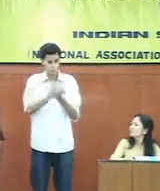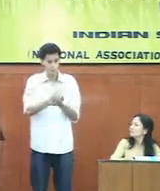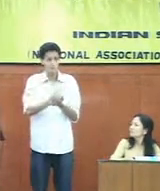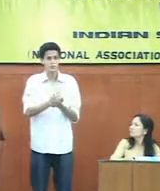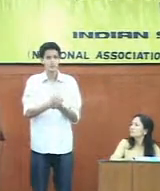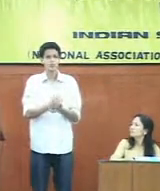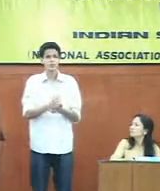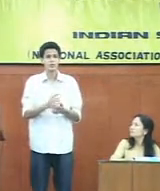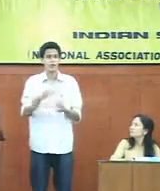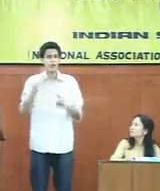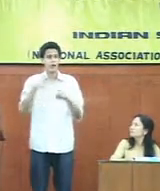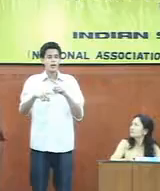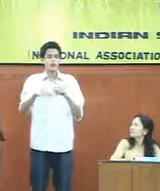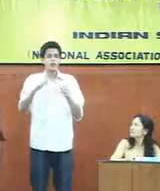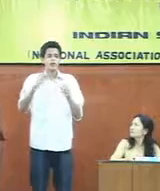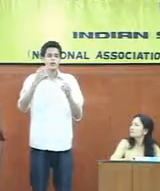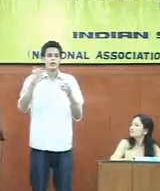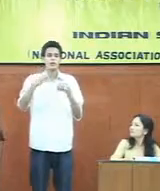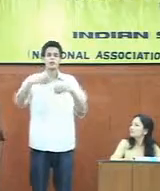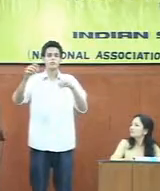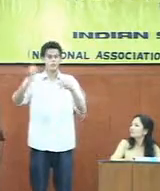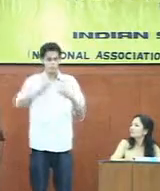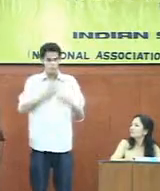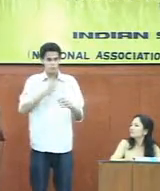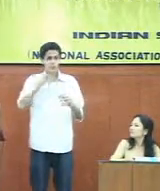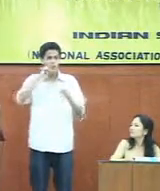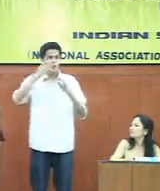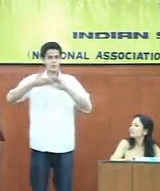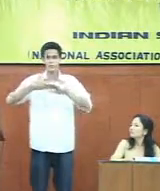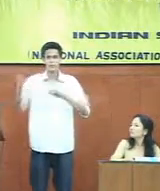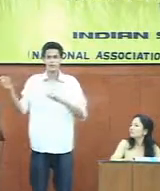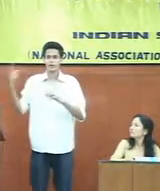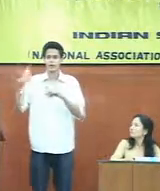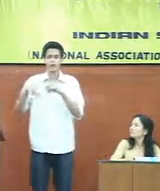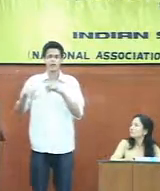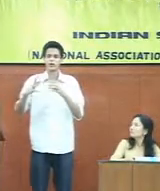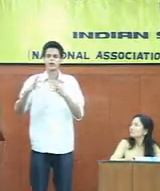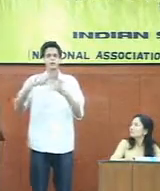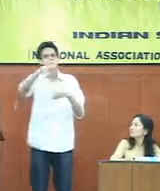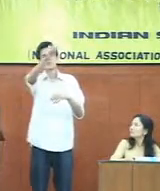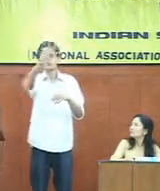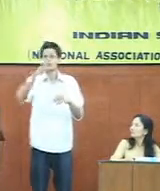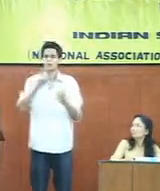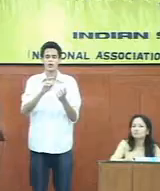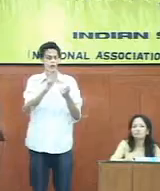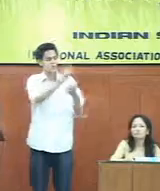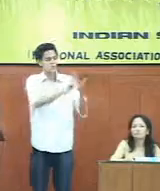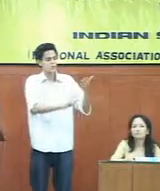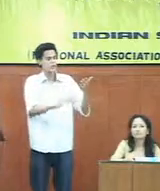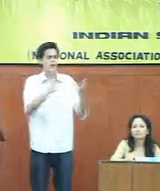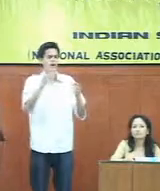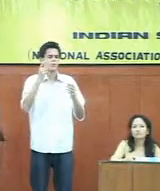the inheritance cannot be willed away, just like a wife's share in the inheritance cannot be willed